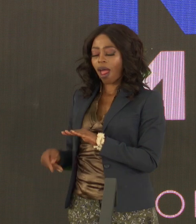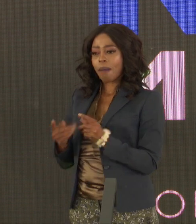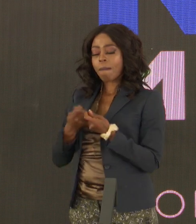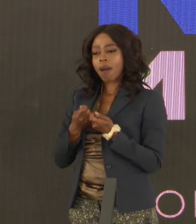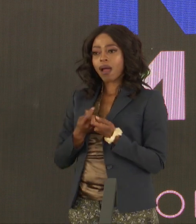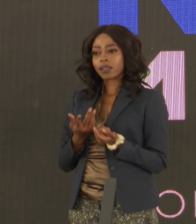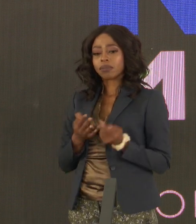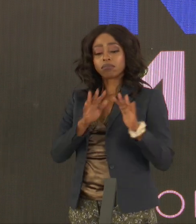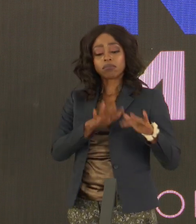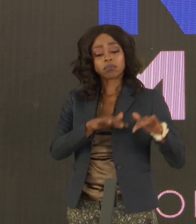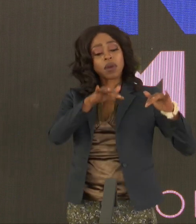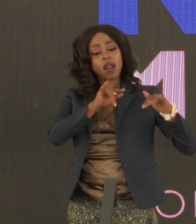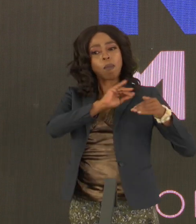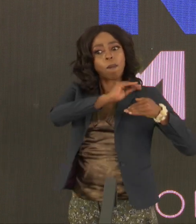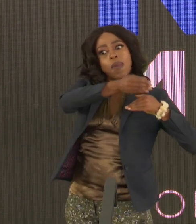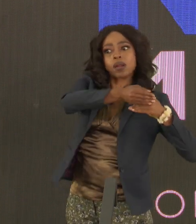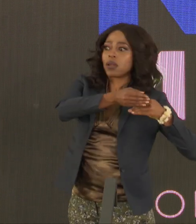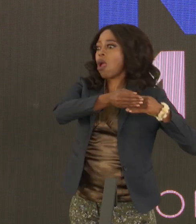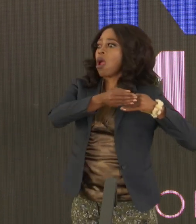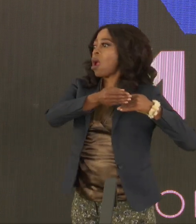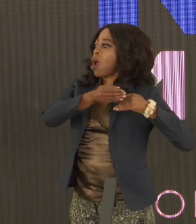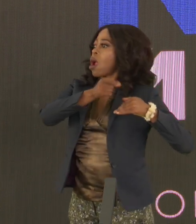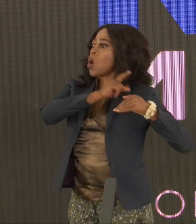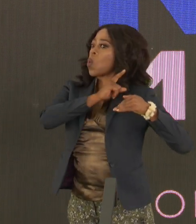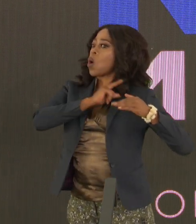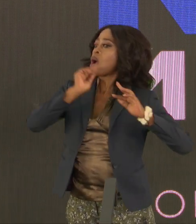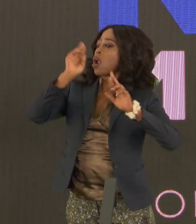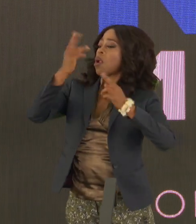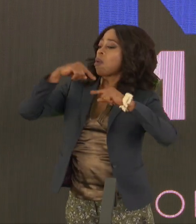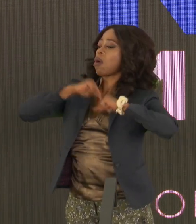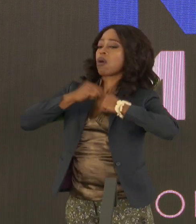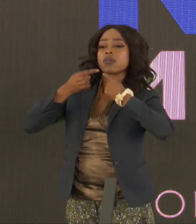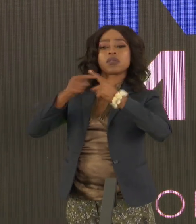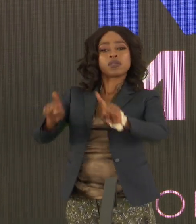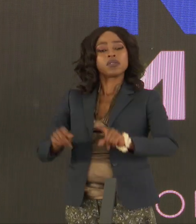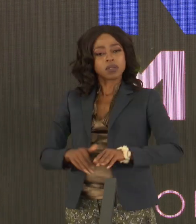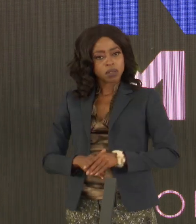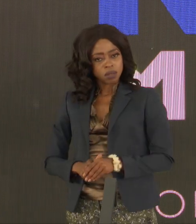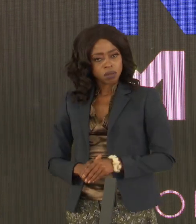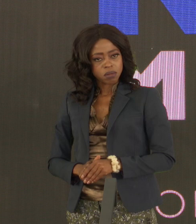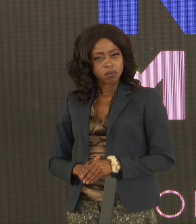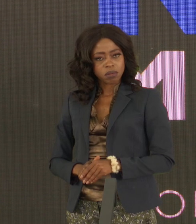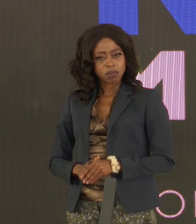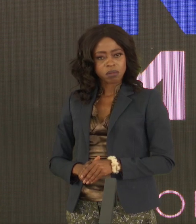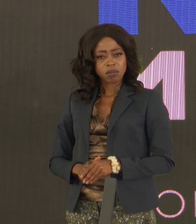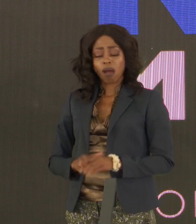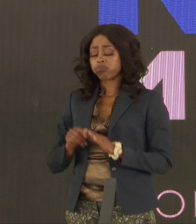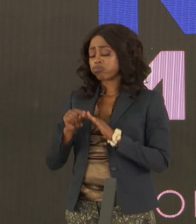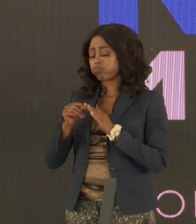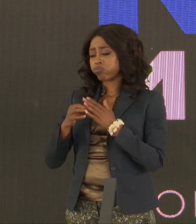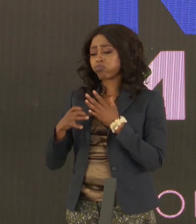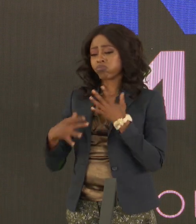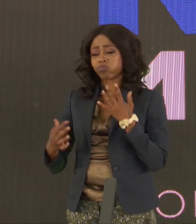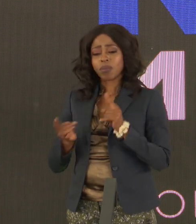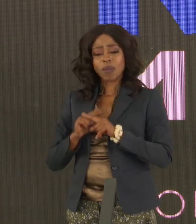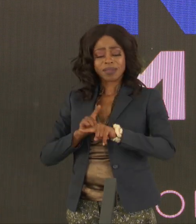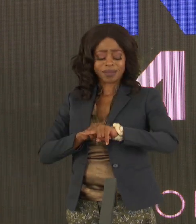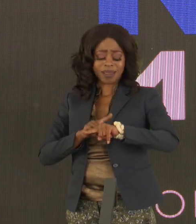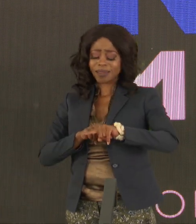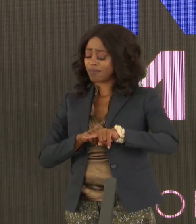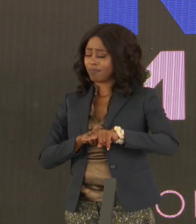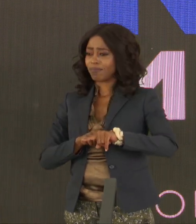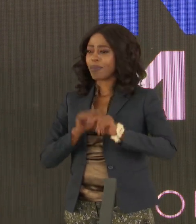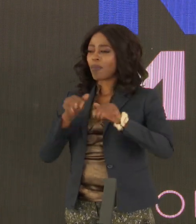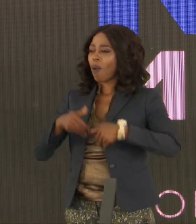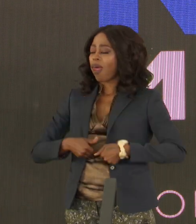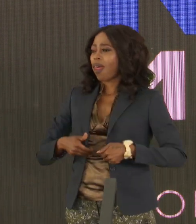And then Parliament protects them because they do not respect us. I can go on, but we do not have time. People are